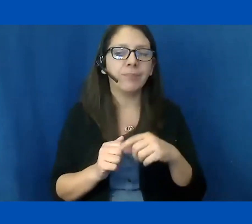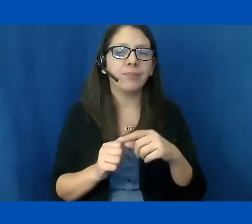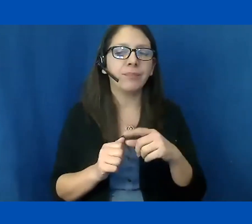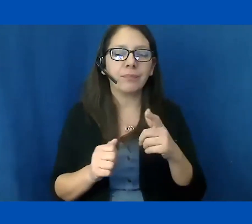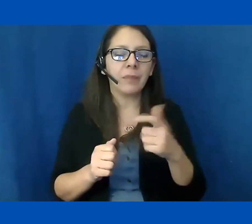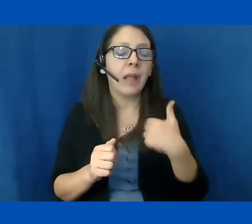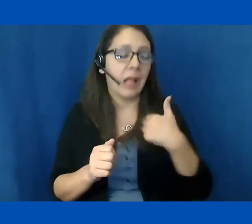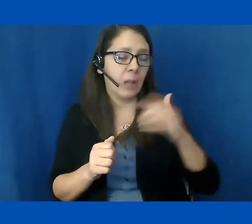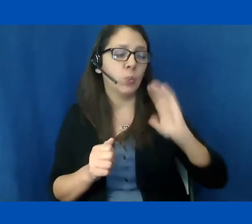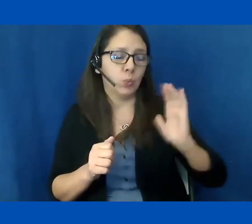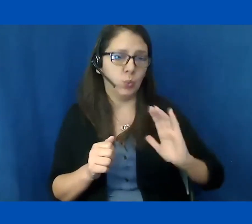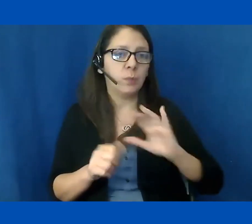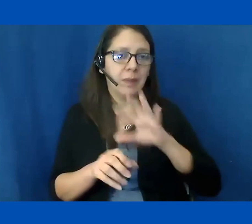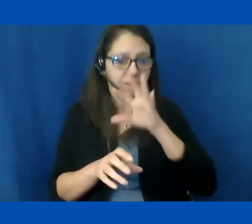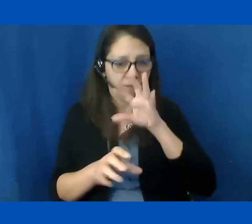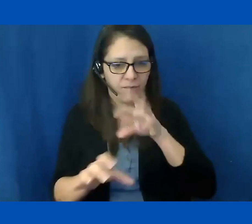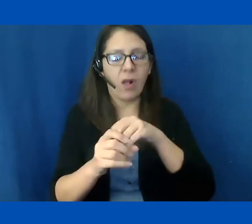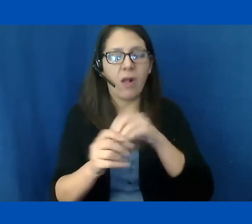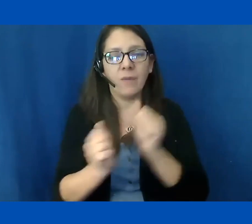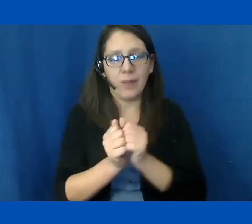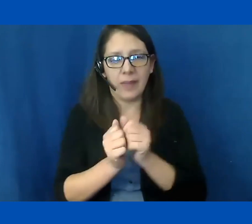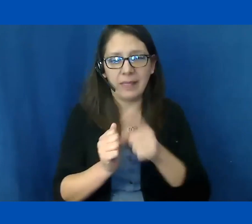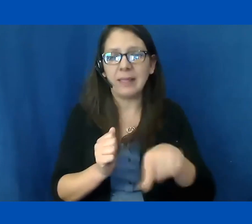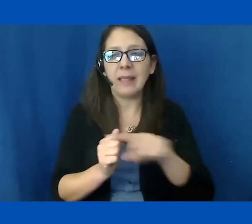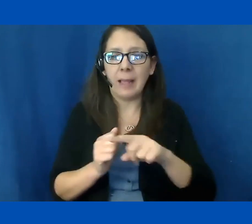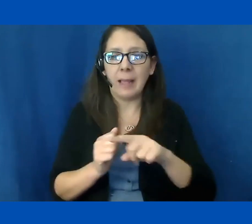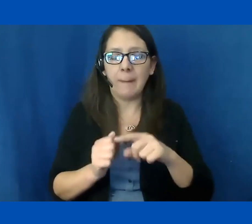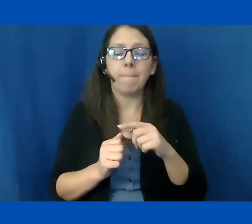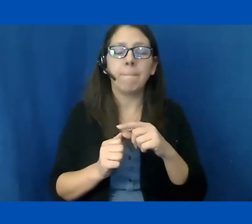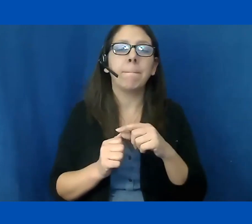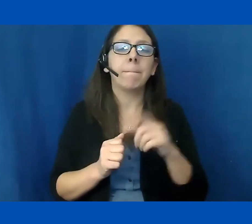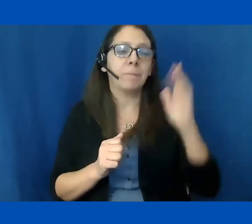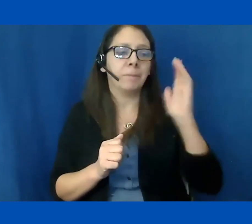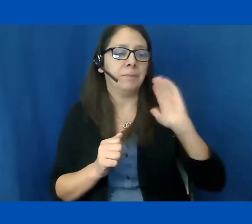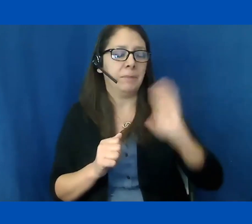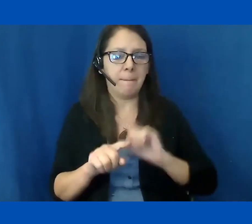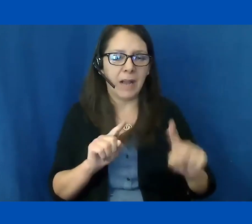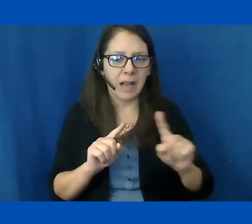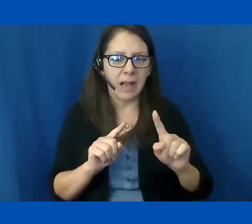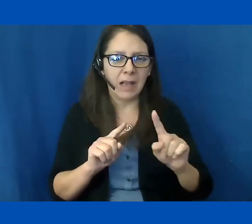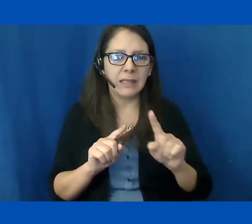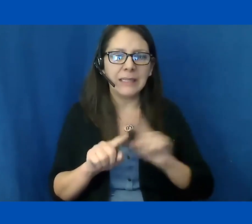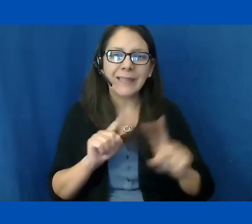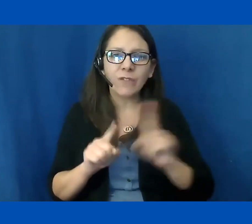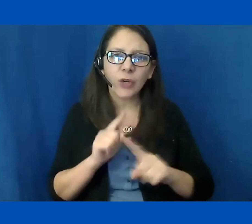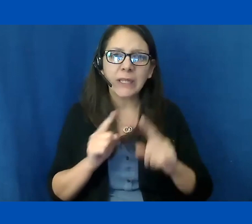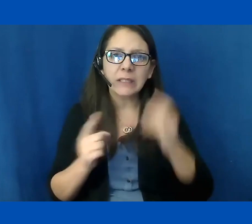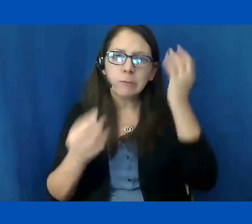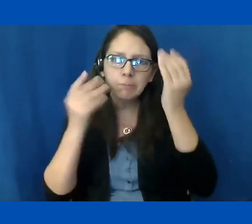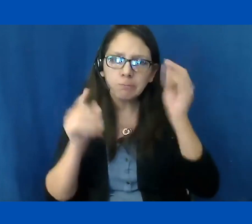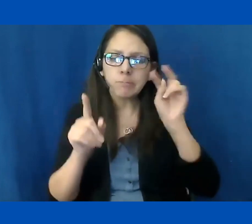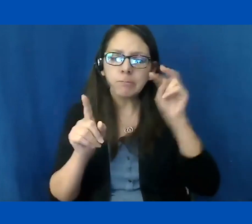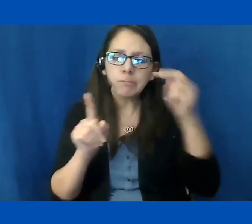involved with them back in the day, but due to different mentalities in certain